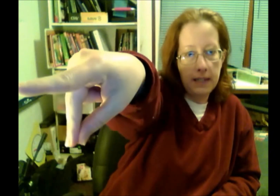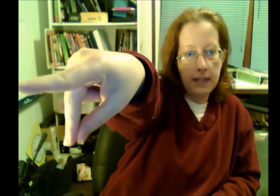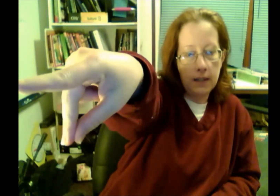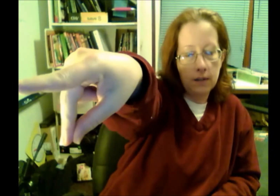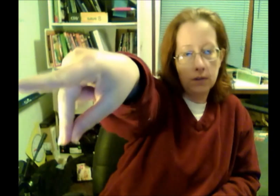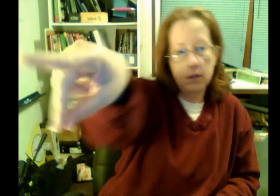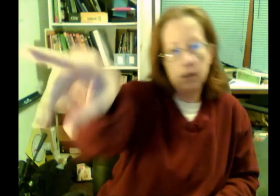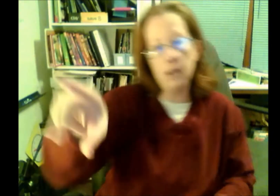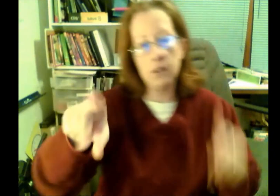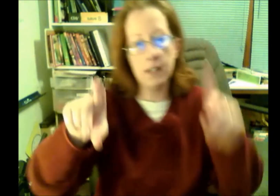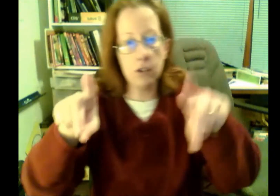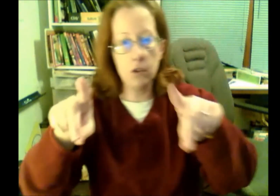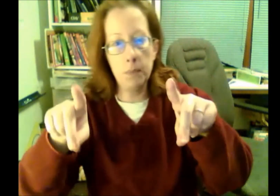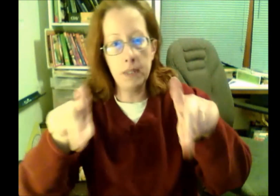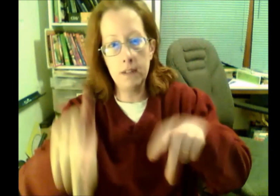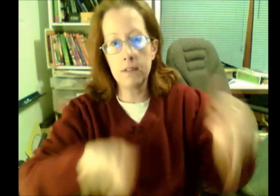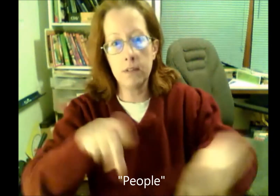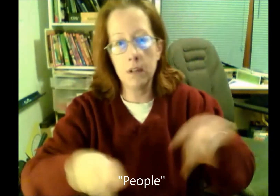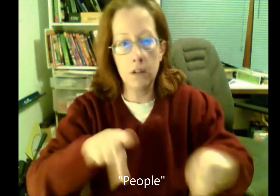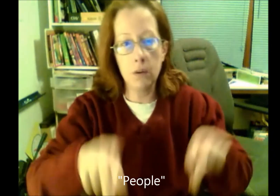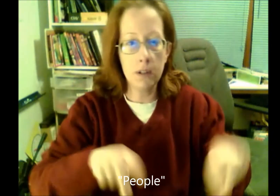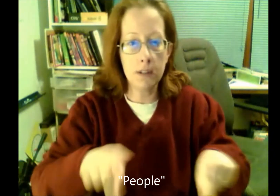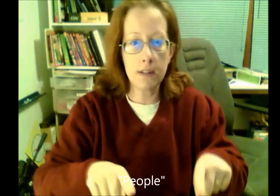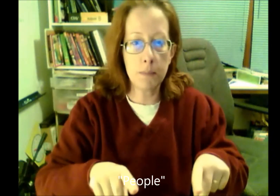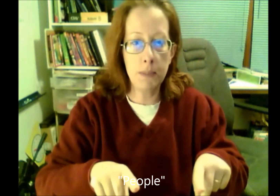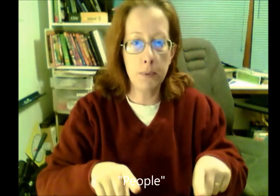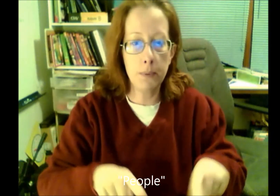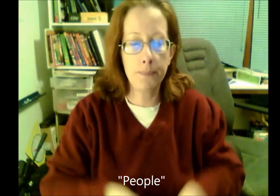P, and you take two P's and you go like this, and that's people.